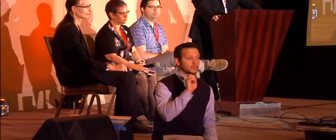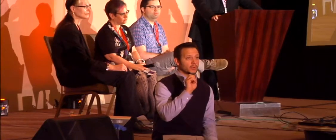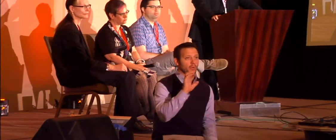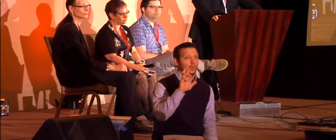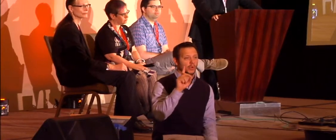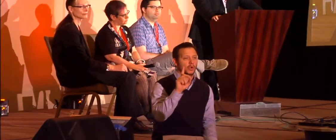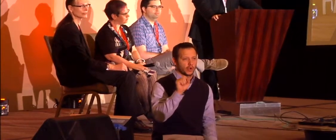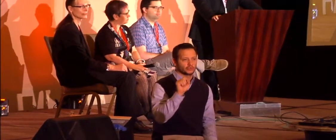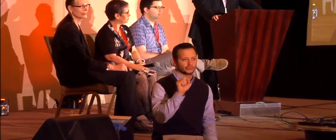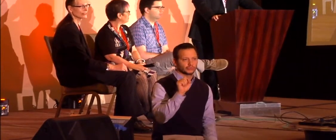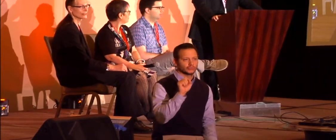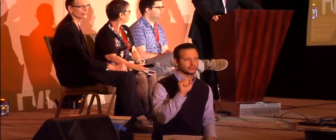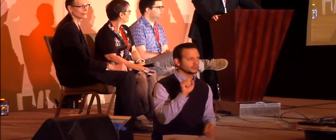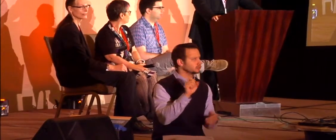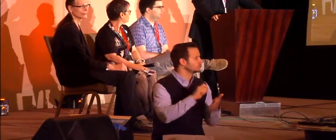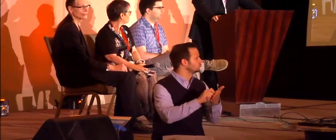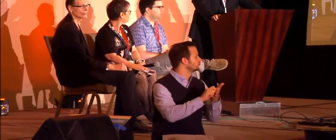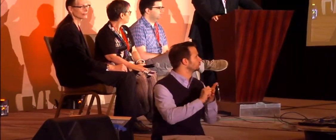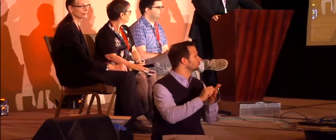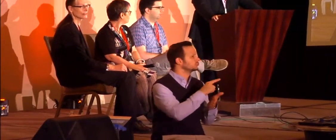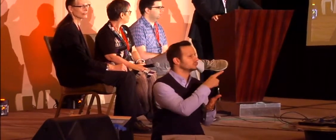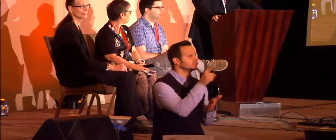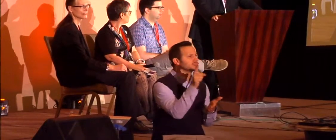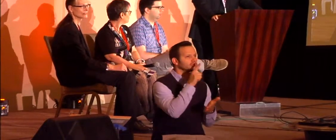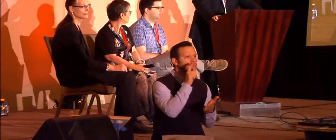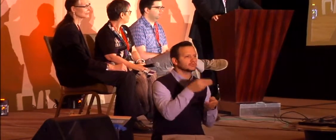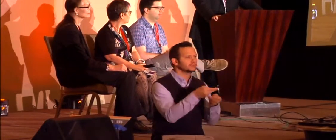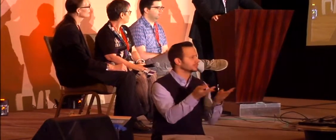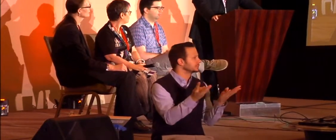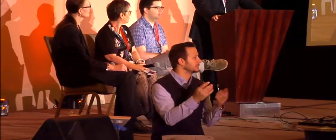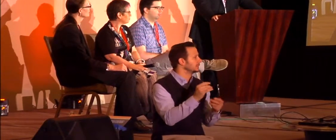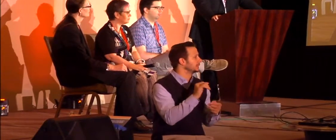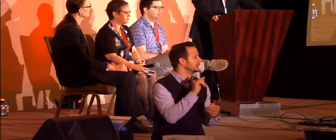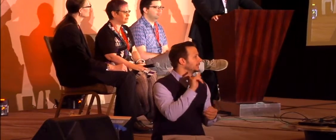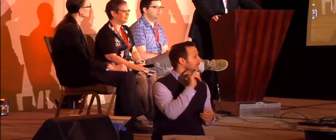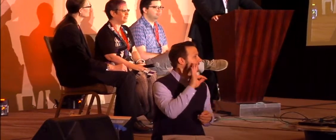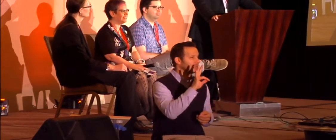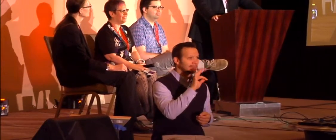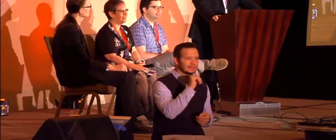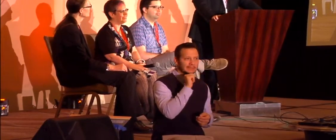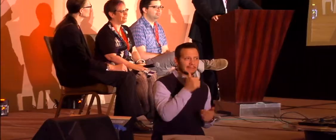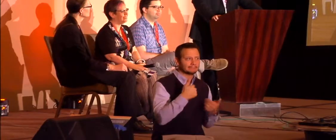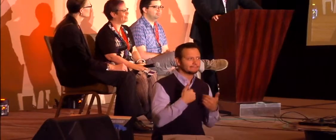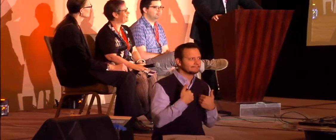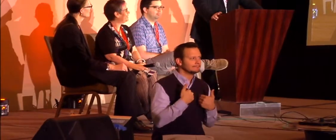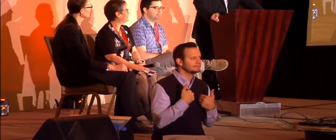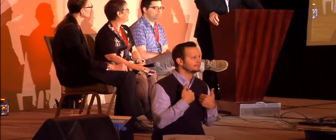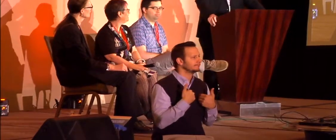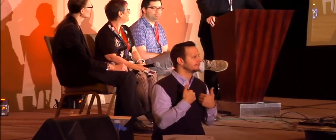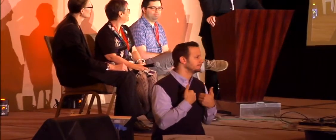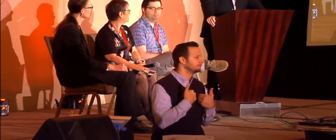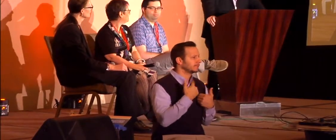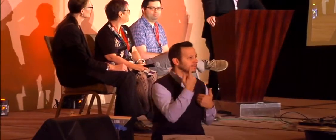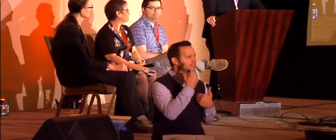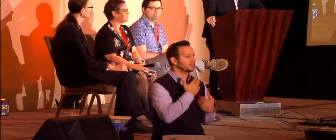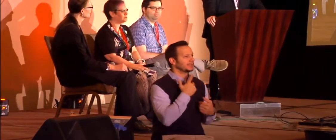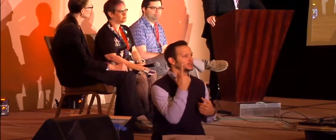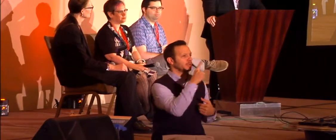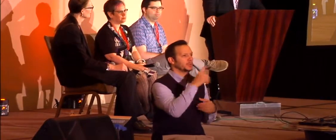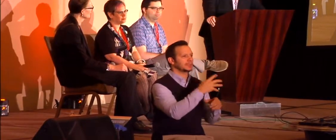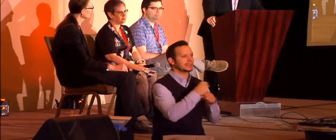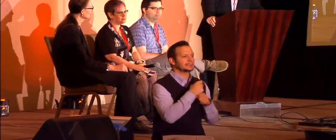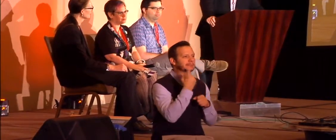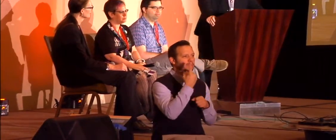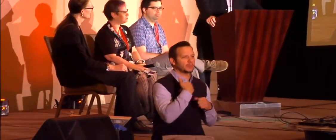cards. If there are not, we'll see if we can have someone go track them down so that you guys can ask some questions, because we want this to be a